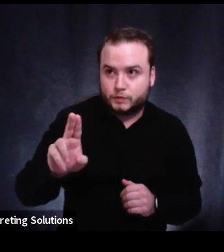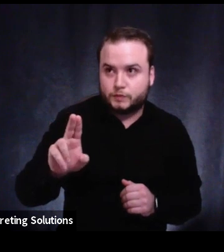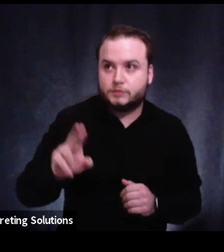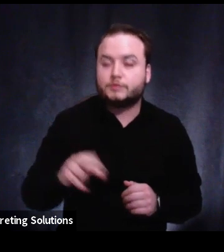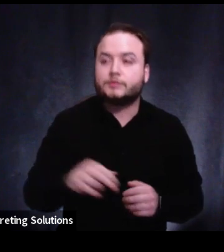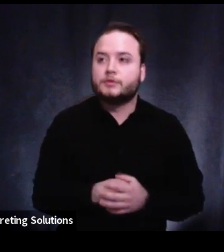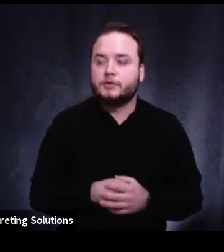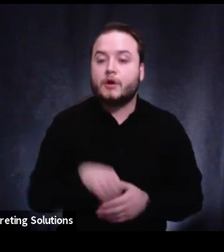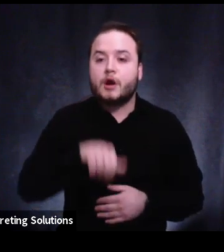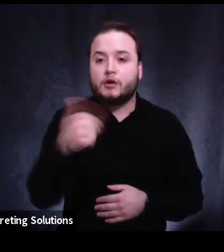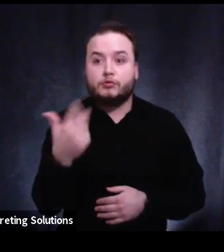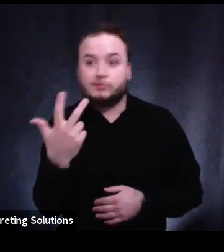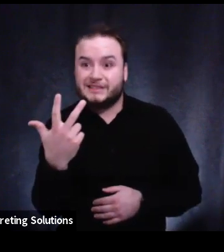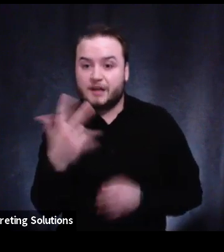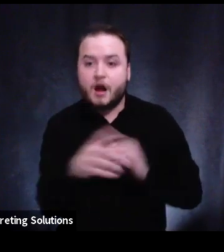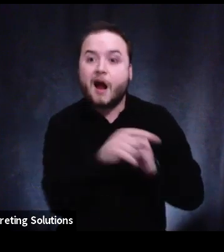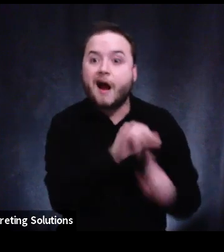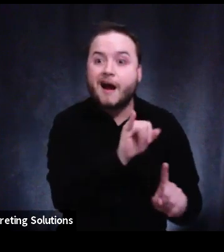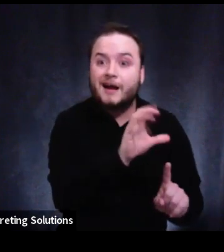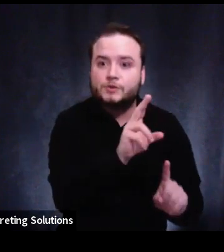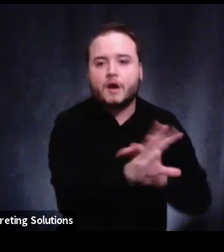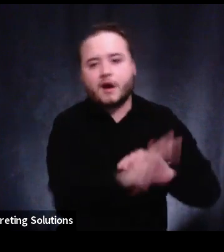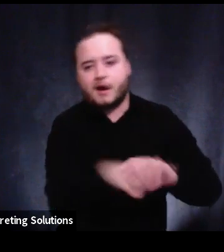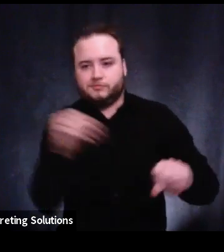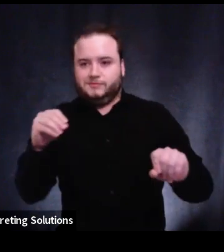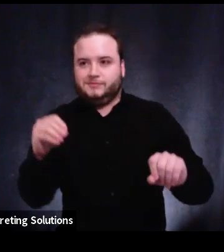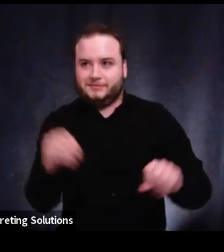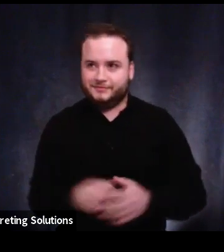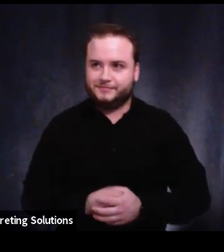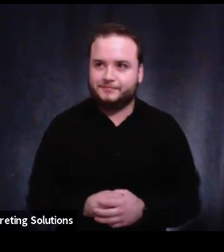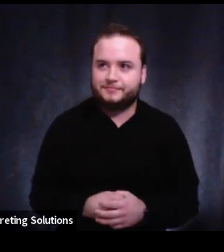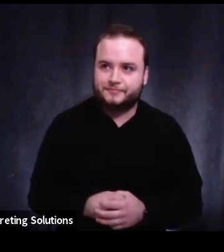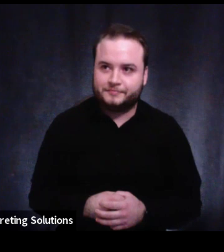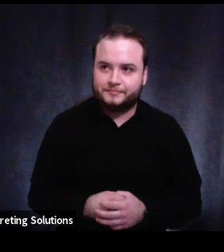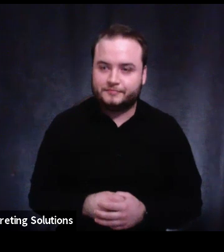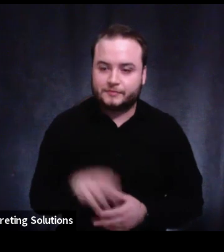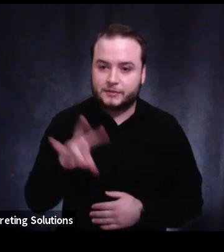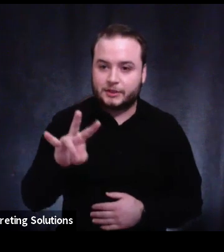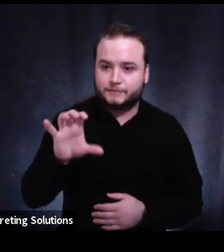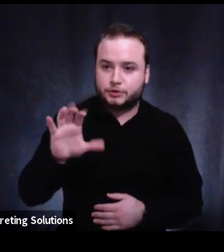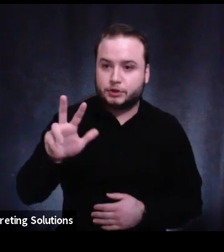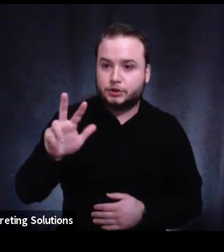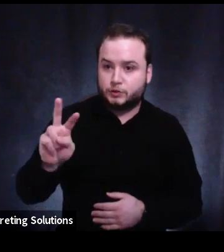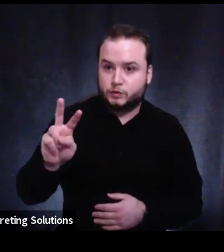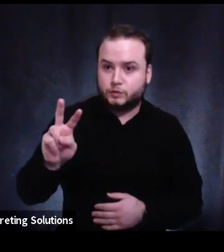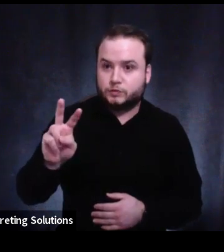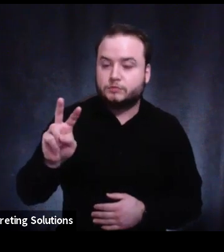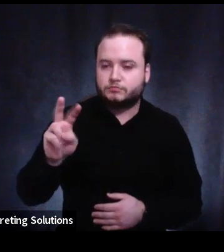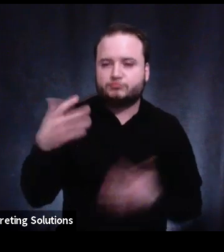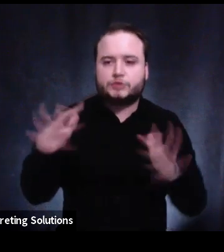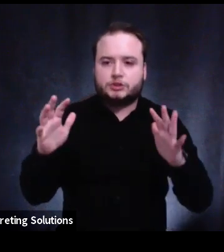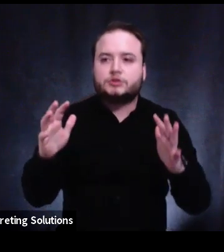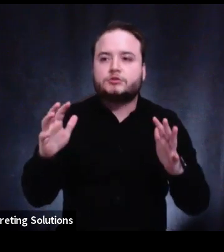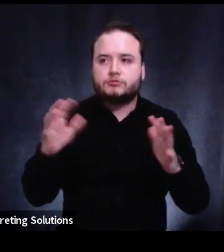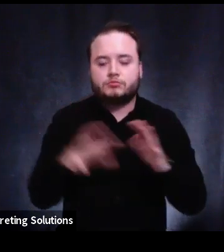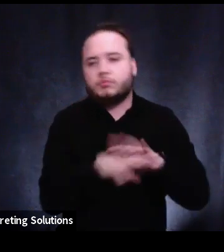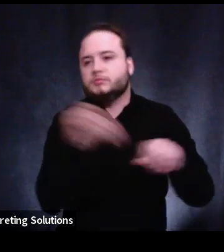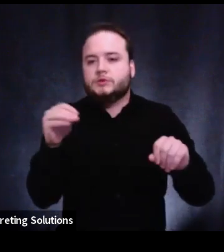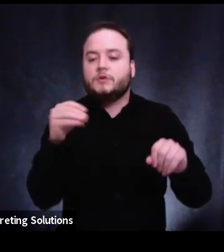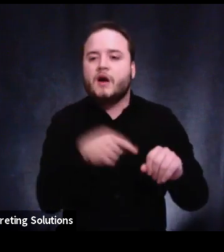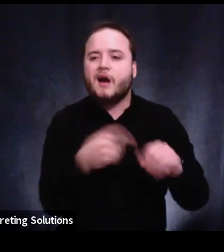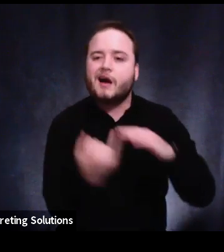Also, as of today, 732 patients have been released from isolation. I would like to just make